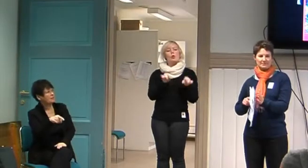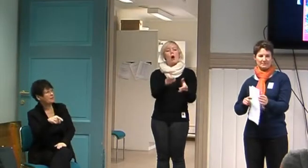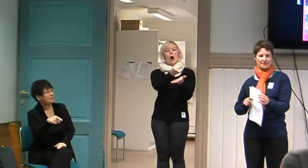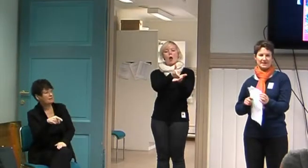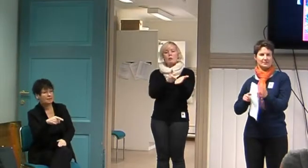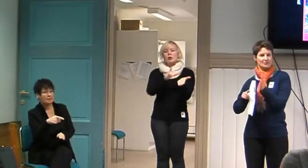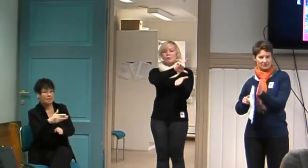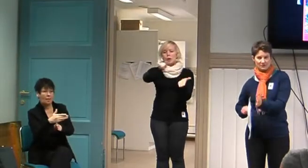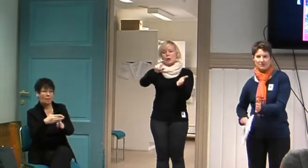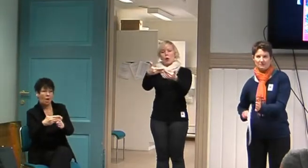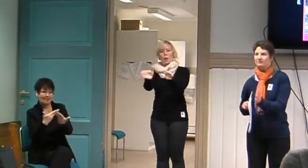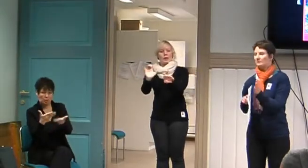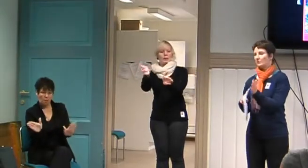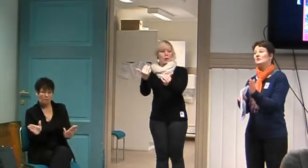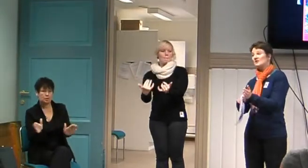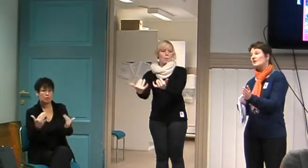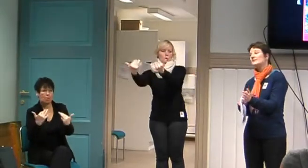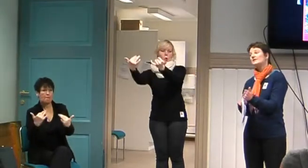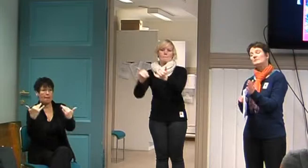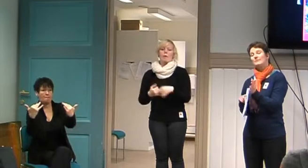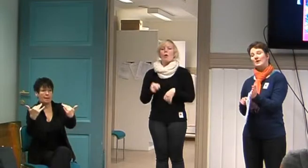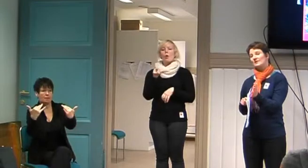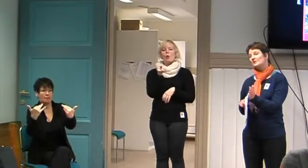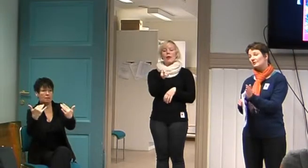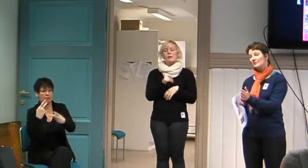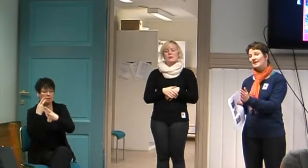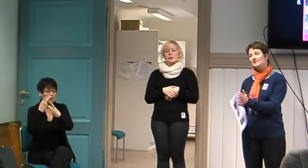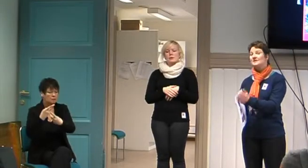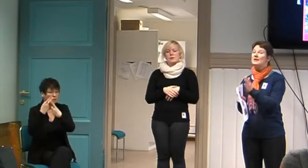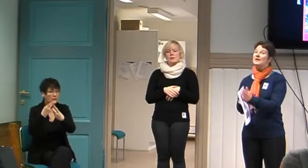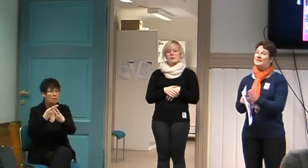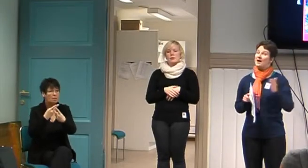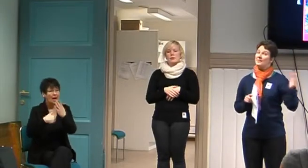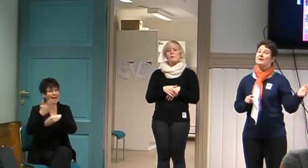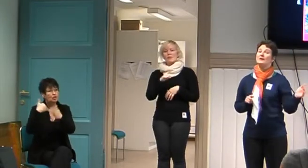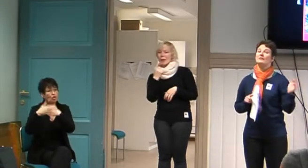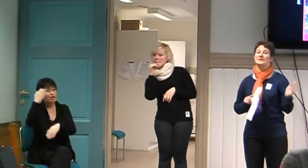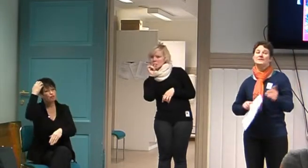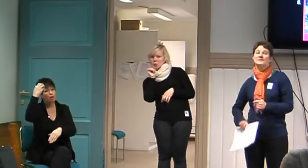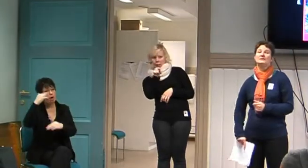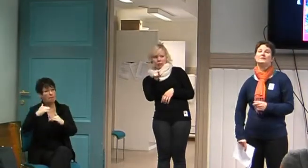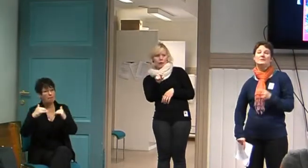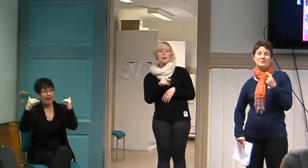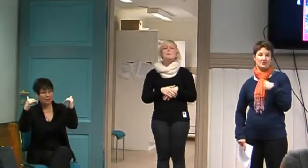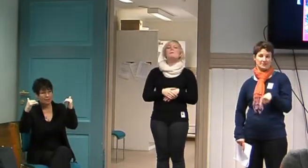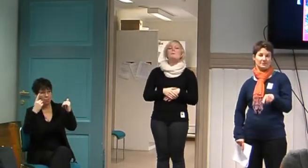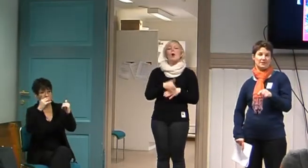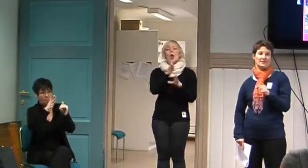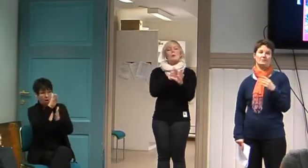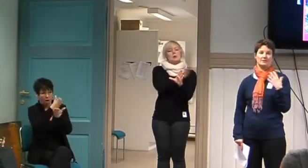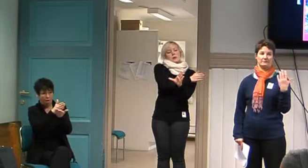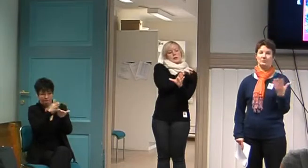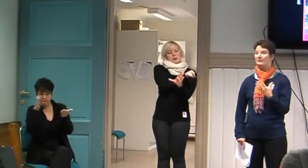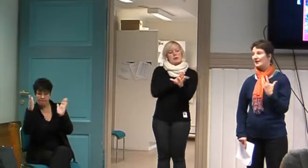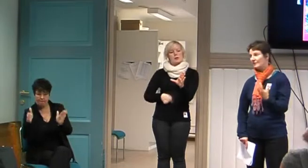to the public and belongs to, or is looked after by Historic Royal Palaces. The other half is still part of